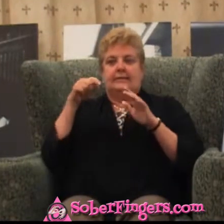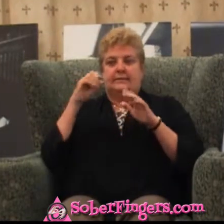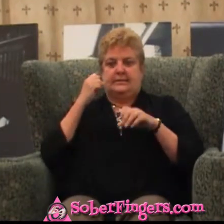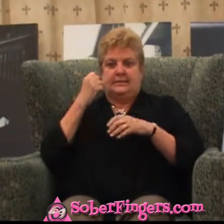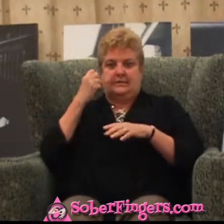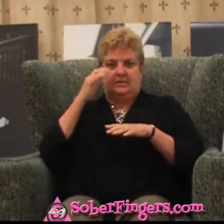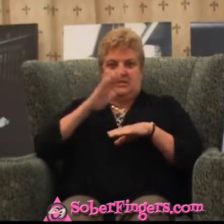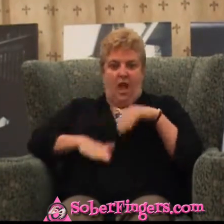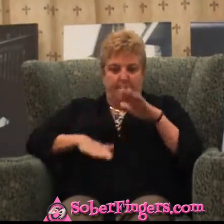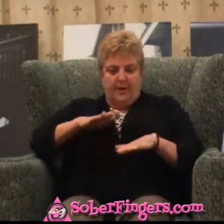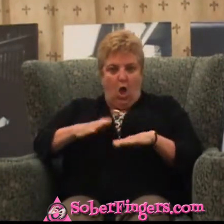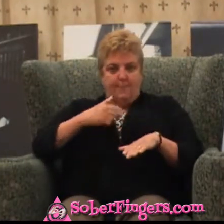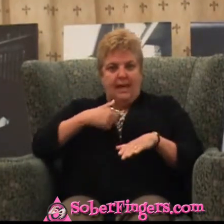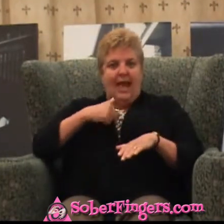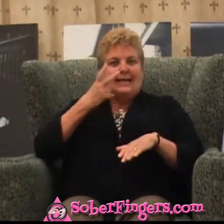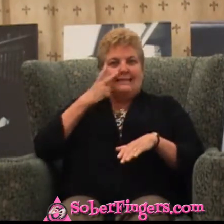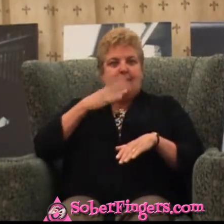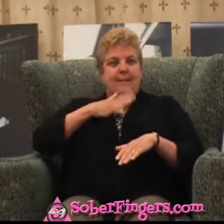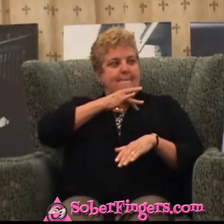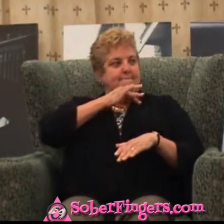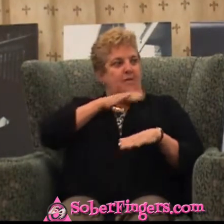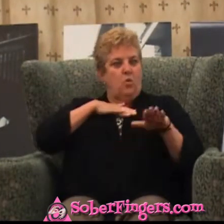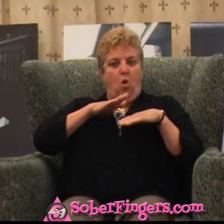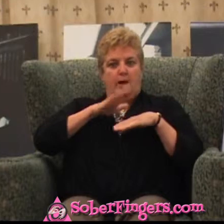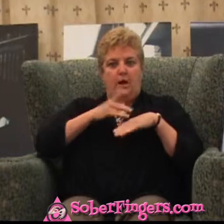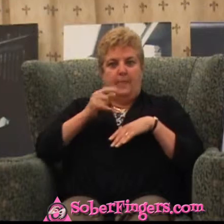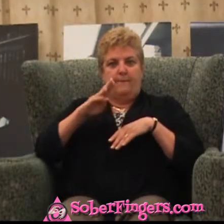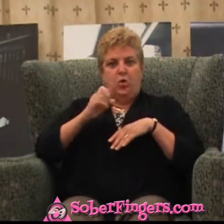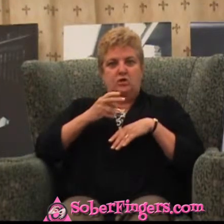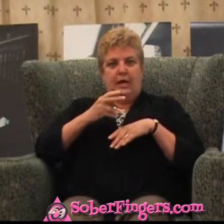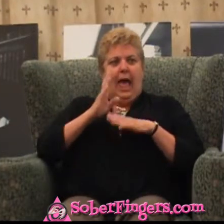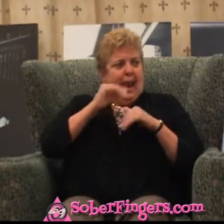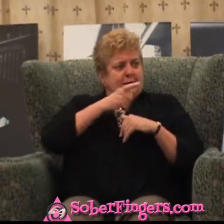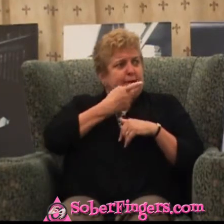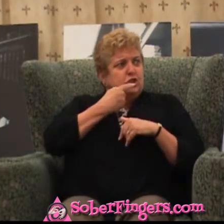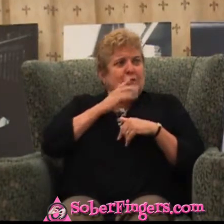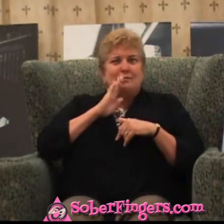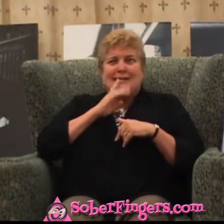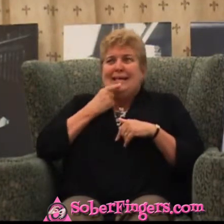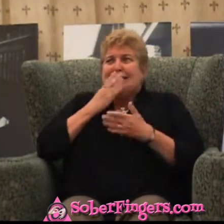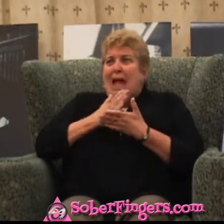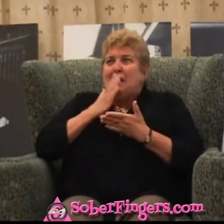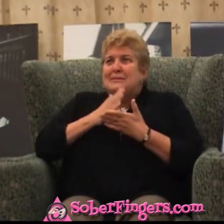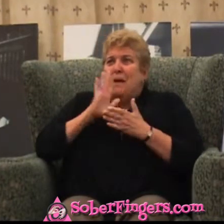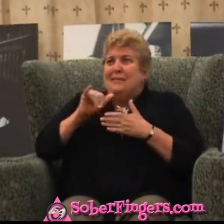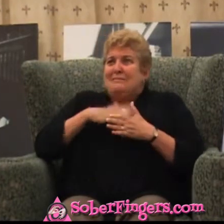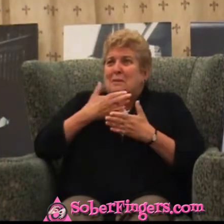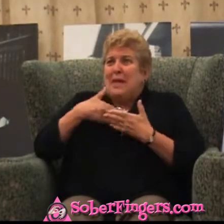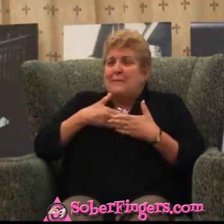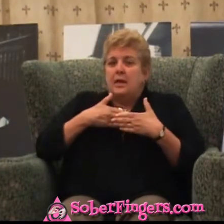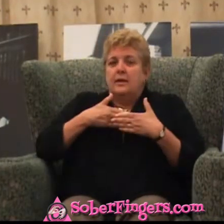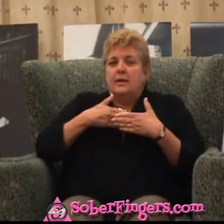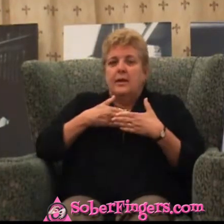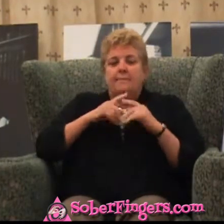out onto the porch. And I expect her to say, stop, stop, that's my baby. But she says